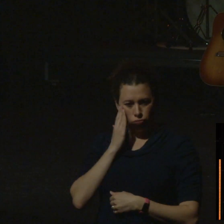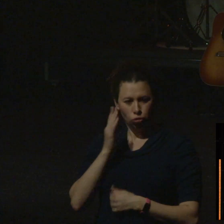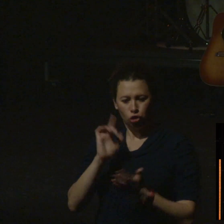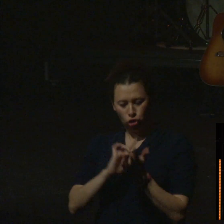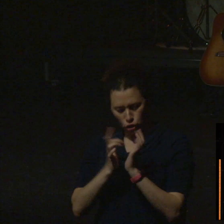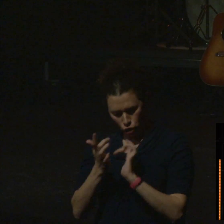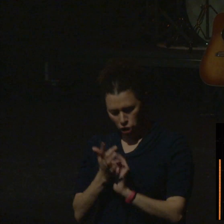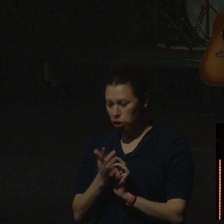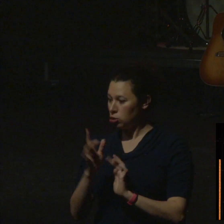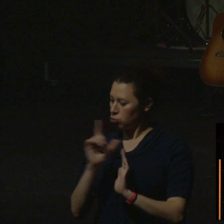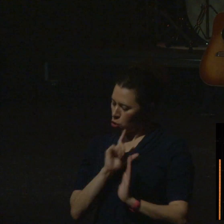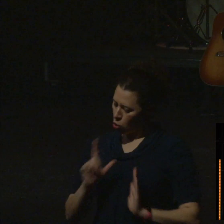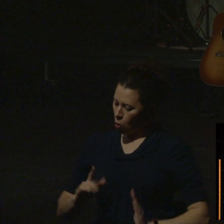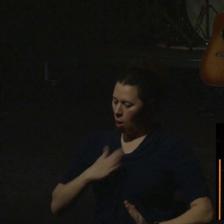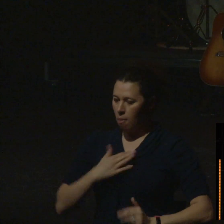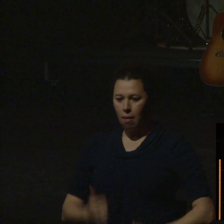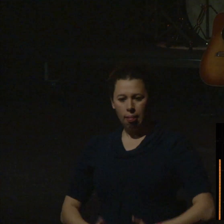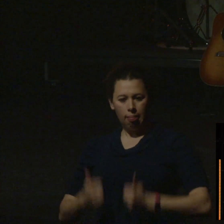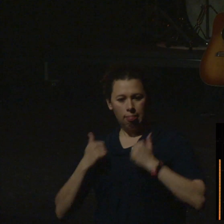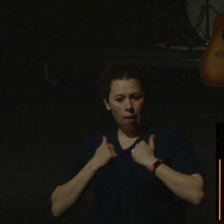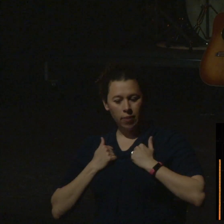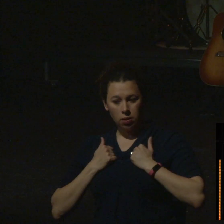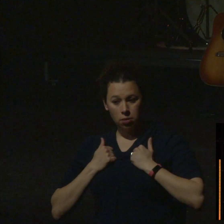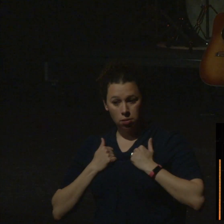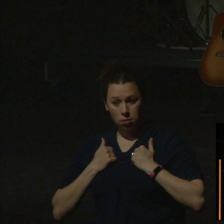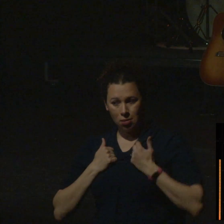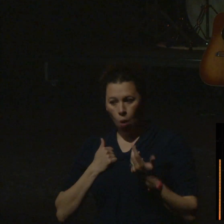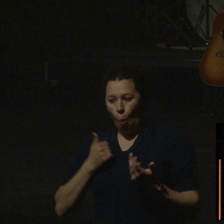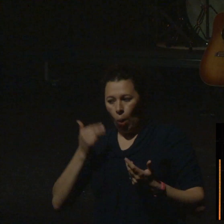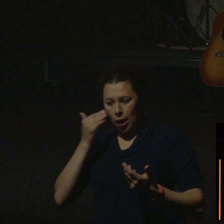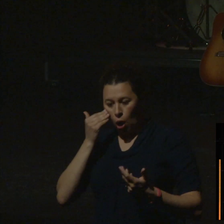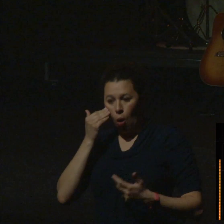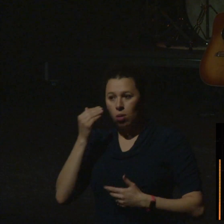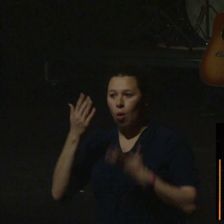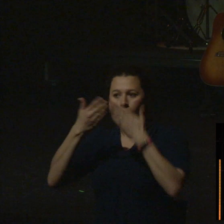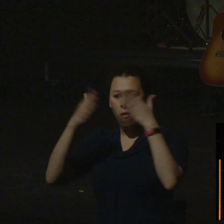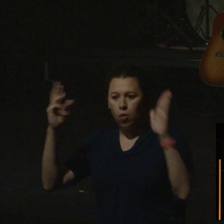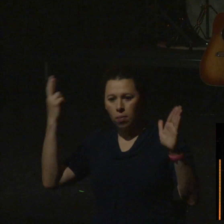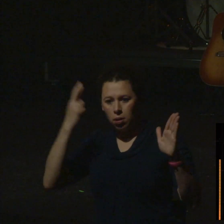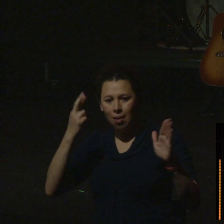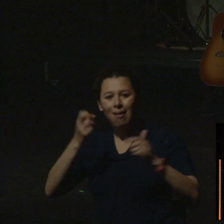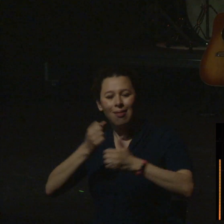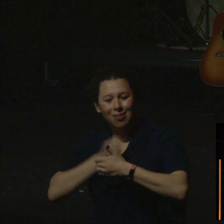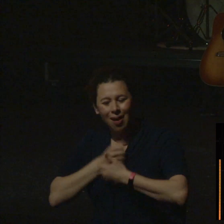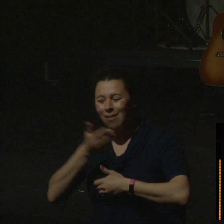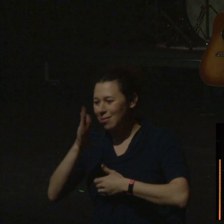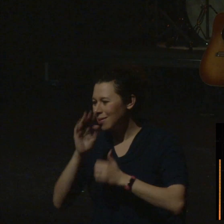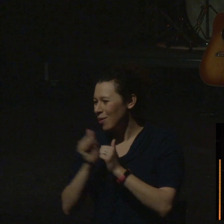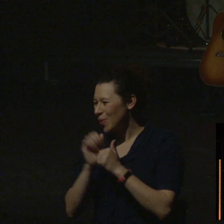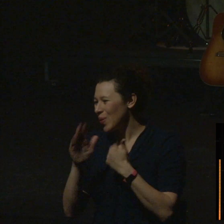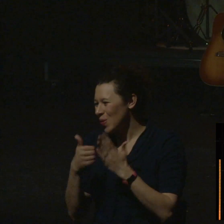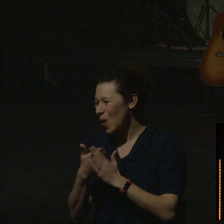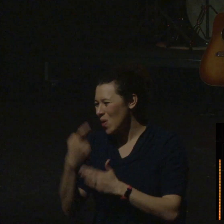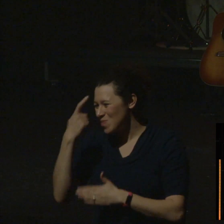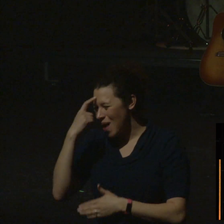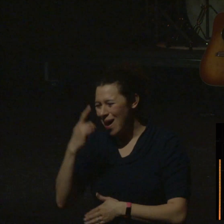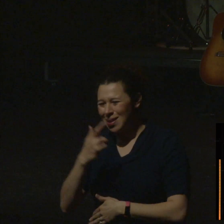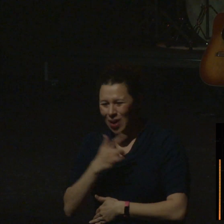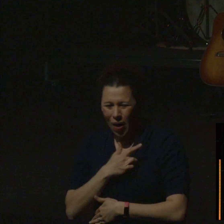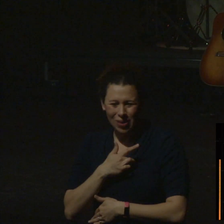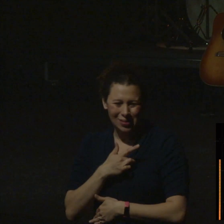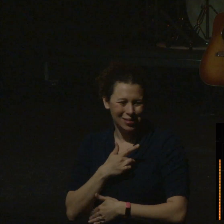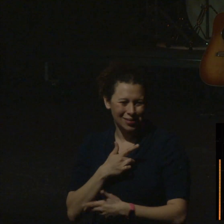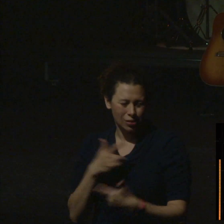lives. Here's the overall purpose. It's to love God with all our heart, soul, mind, and strength, and to love others like we love